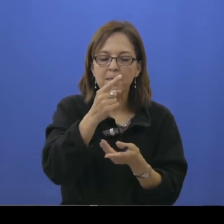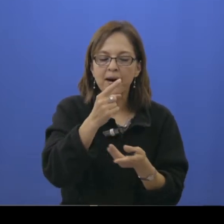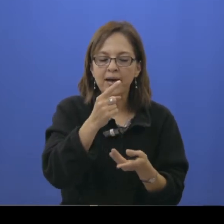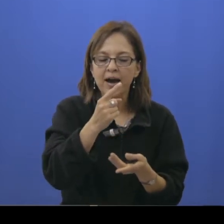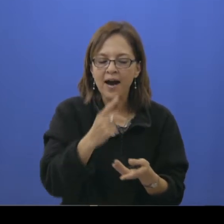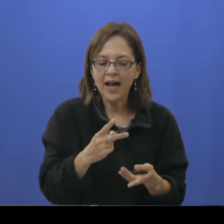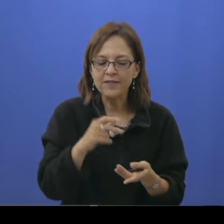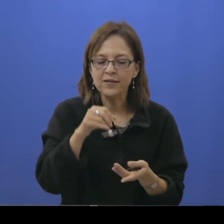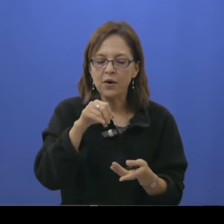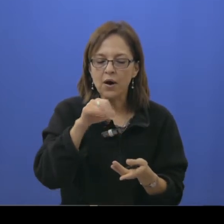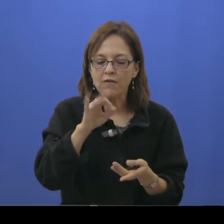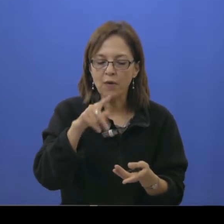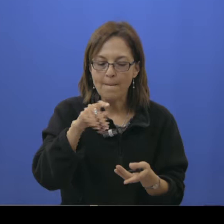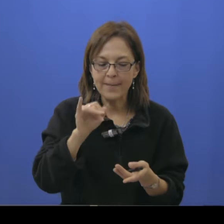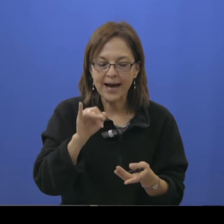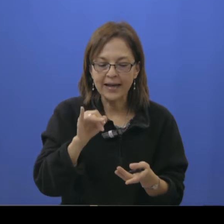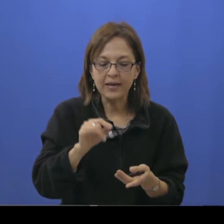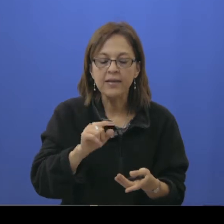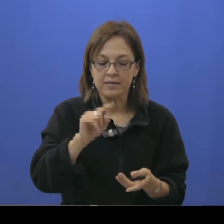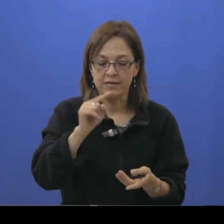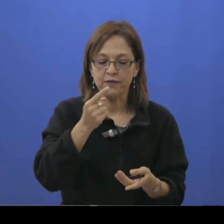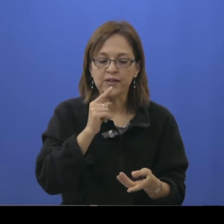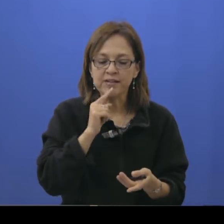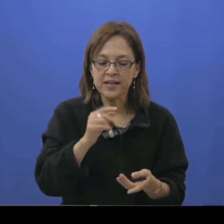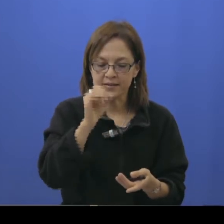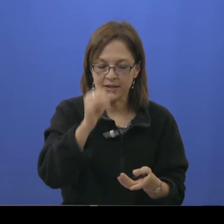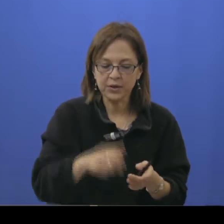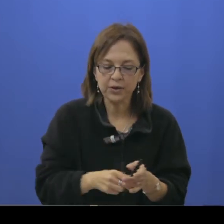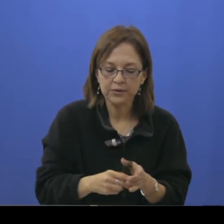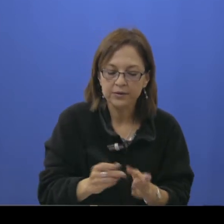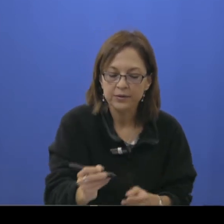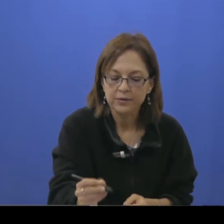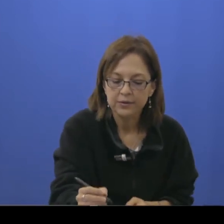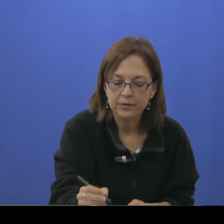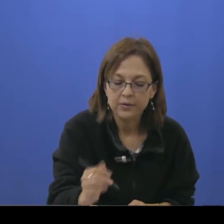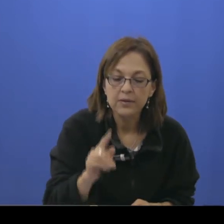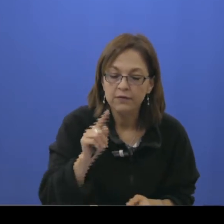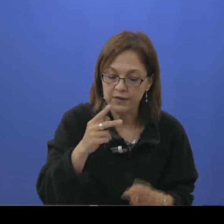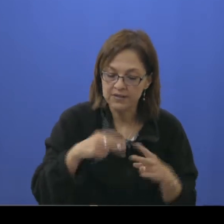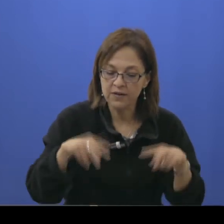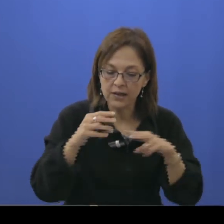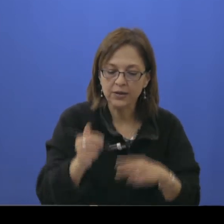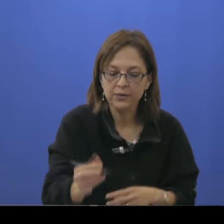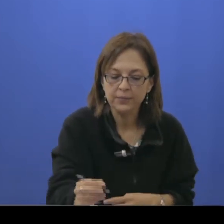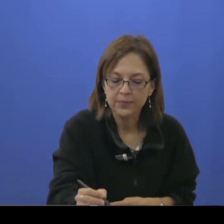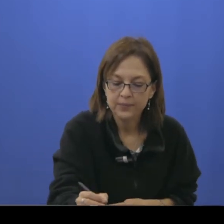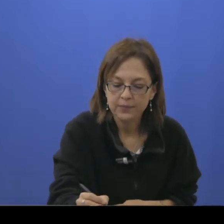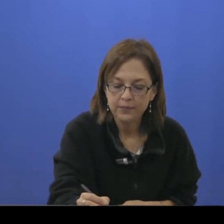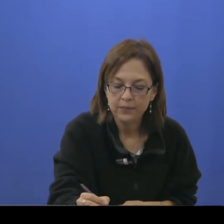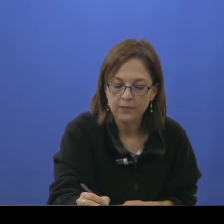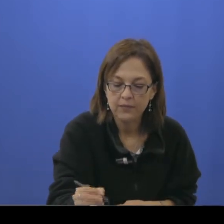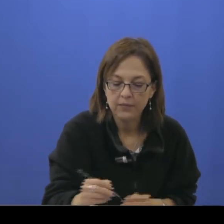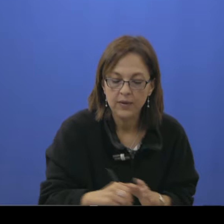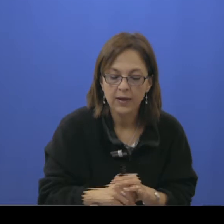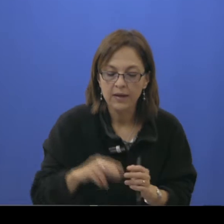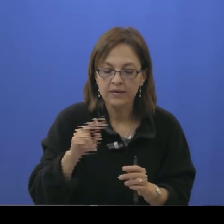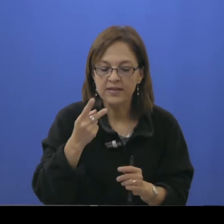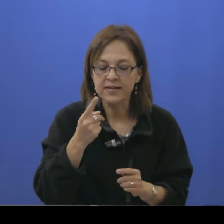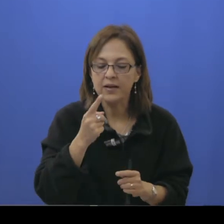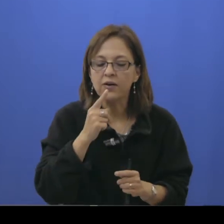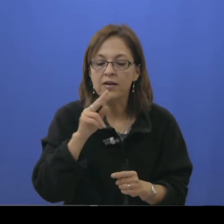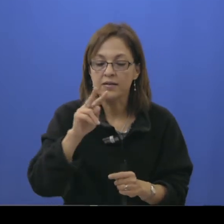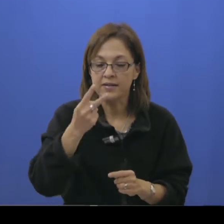counting by halves of pi. The first is 0, first value.